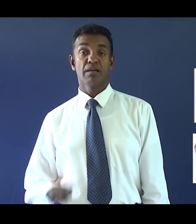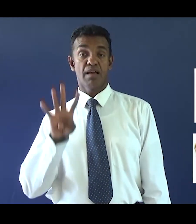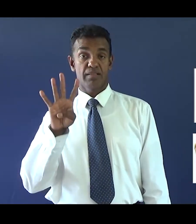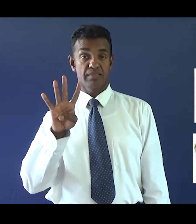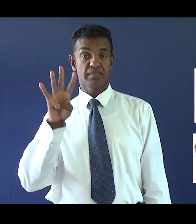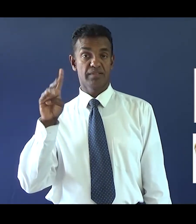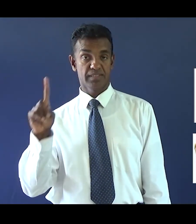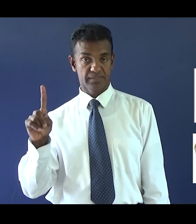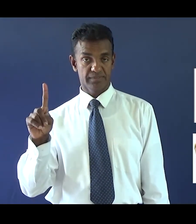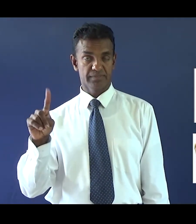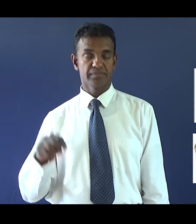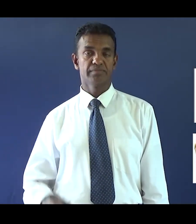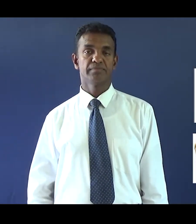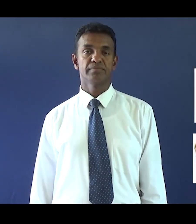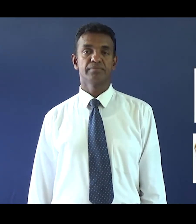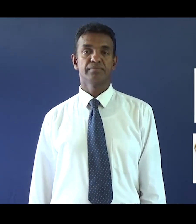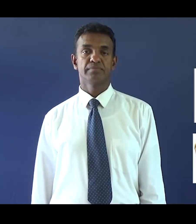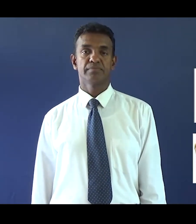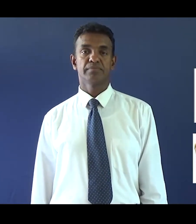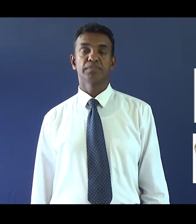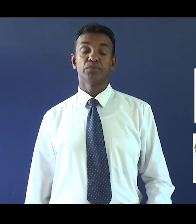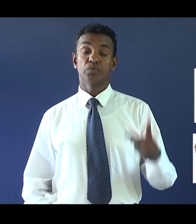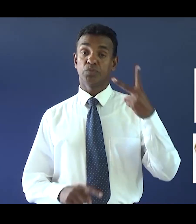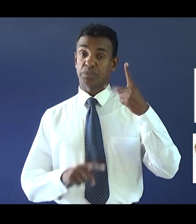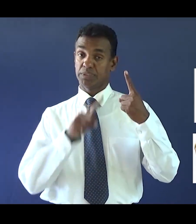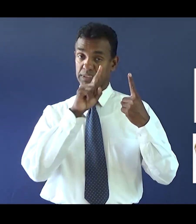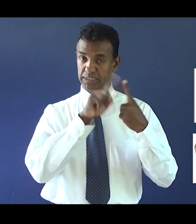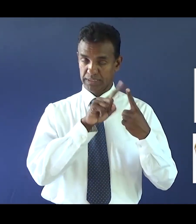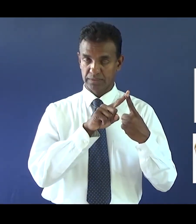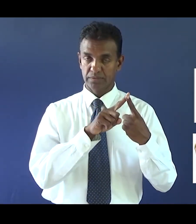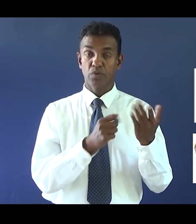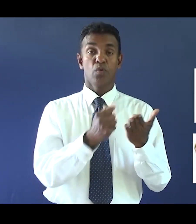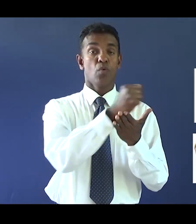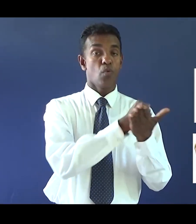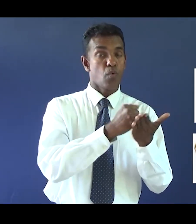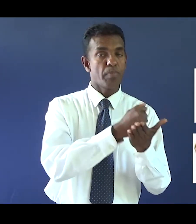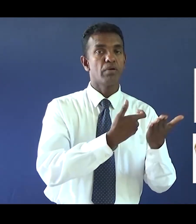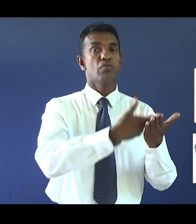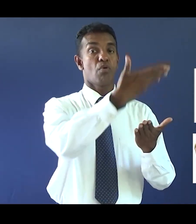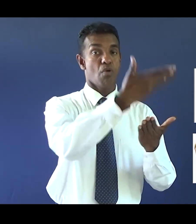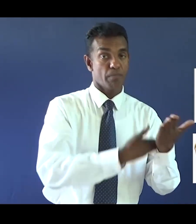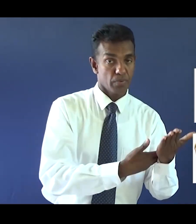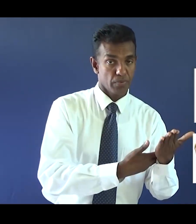Keeping hold of all the reports and information. Signing the agreement.